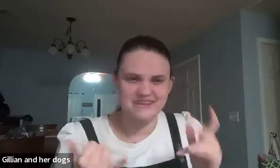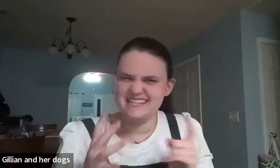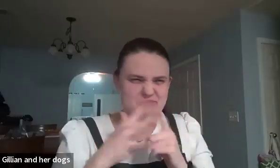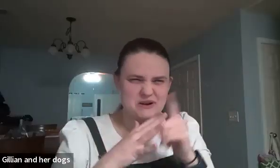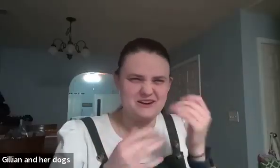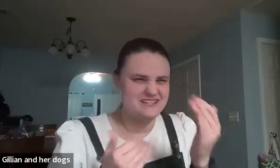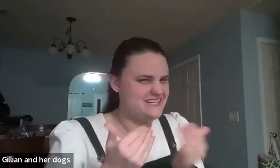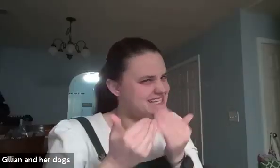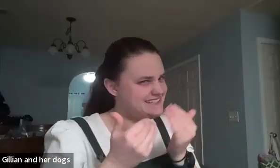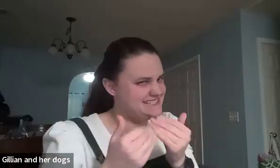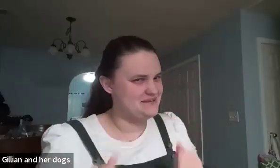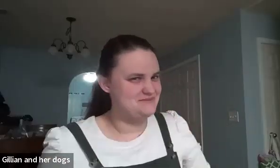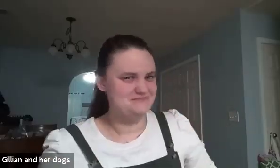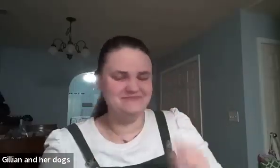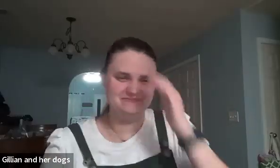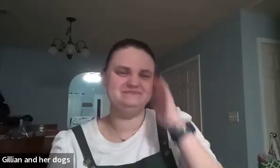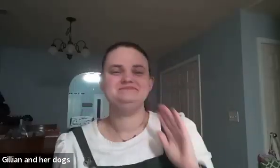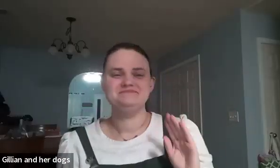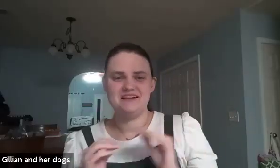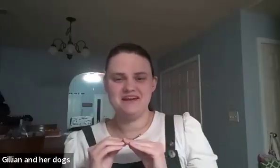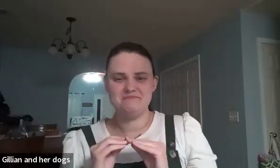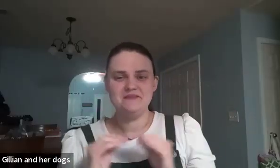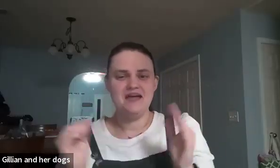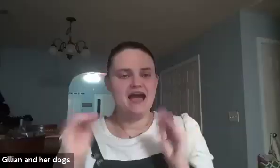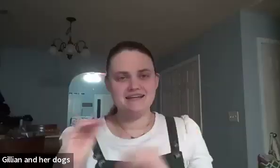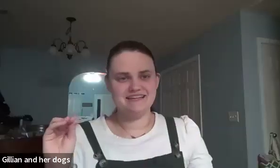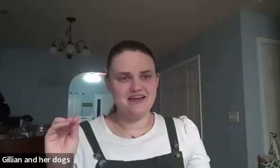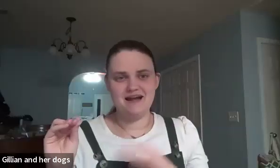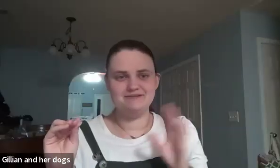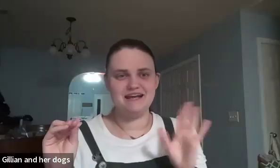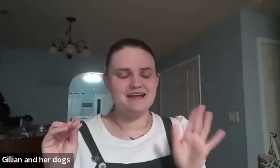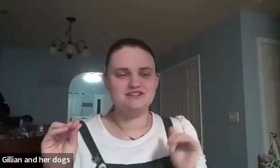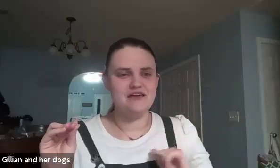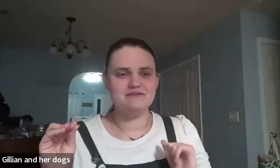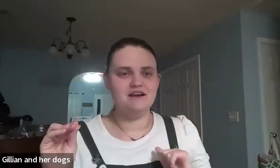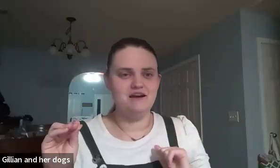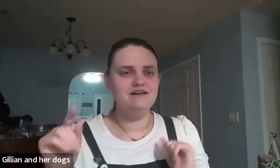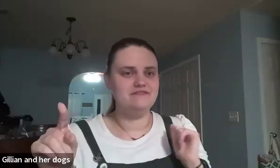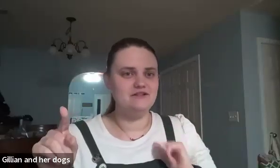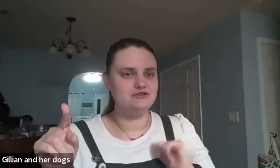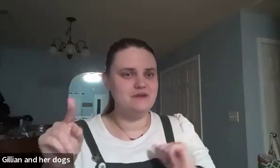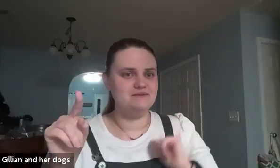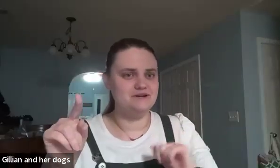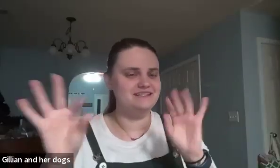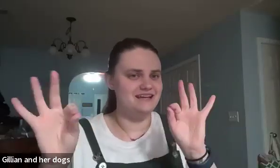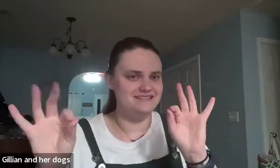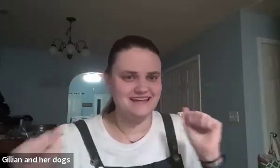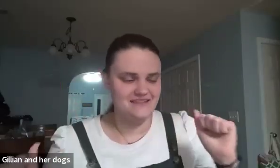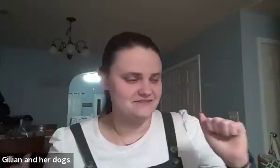me, it gets a point across very easily sometimes. Okay, I had to say that. I was like, I saw that. I was like, ah, fellow dramatic person. Yes, I love